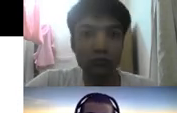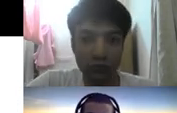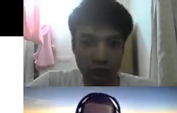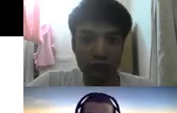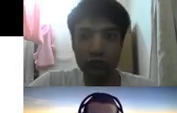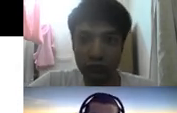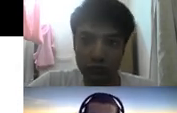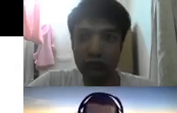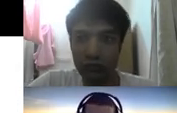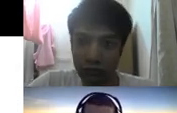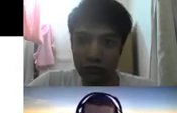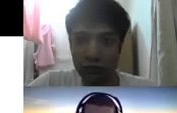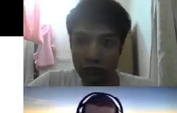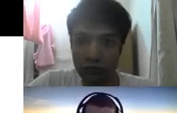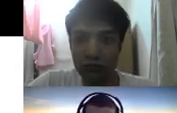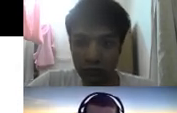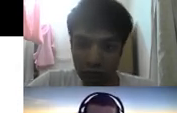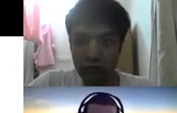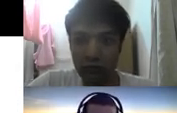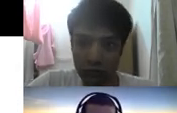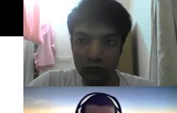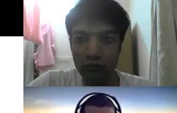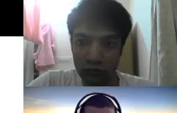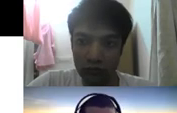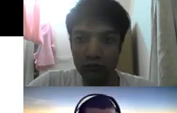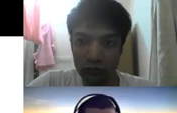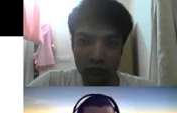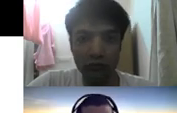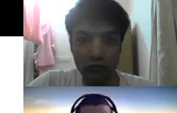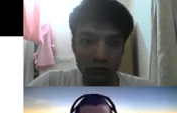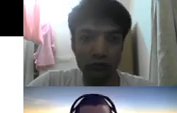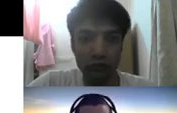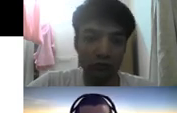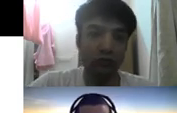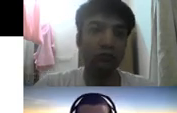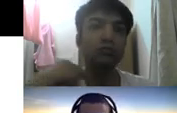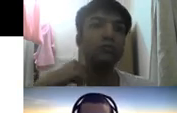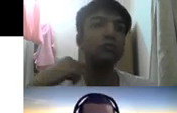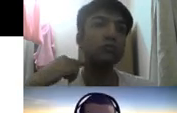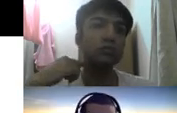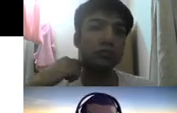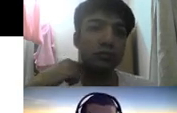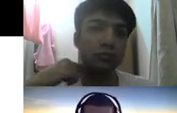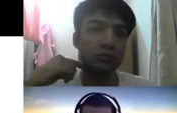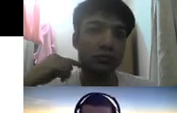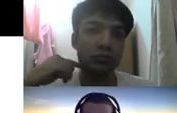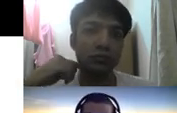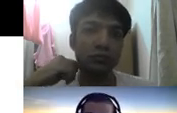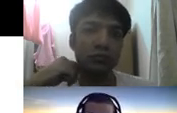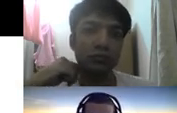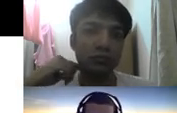It depends really on the group of people that are doing this. And this doesn't have to be this way. We